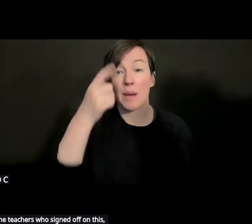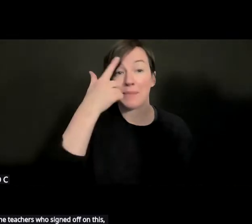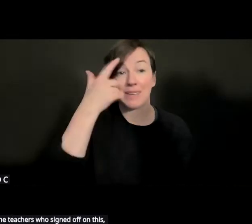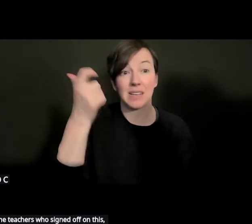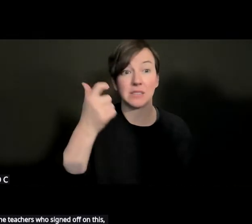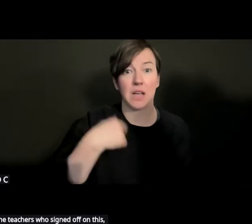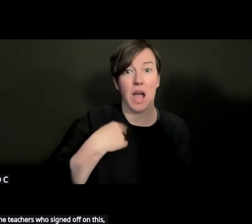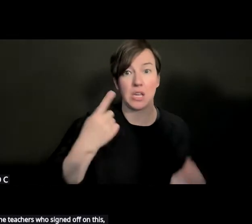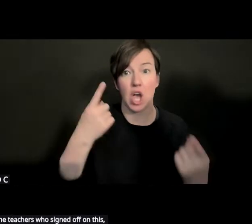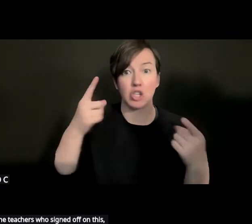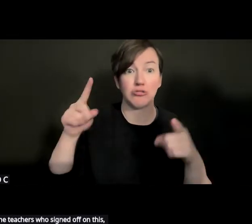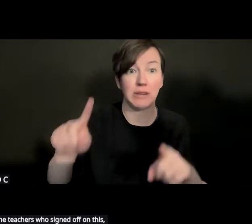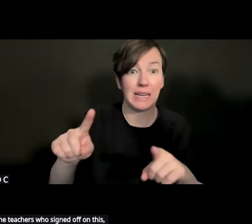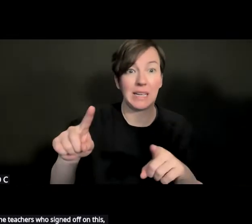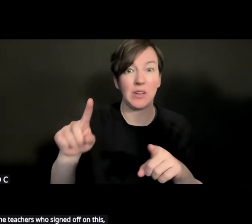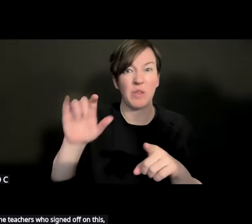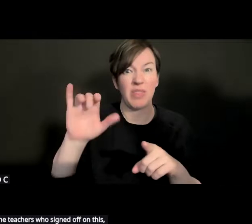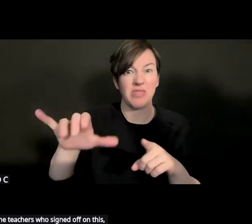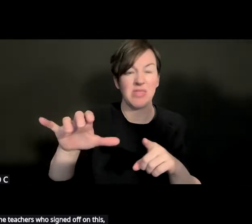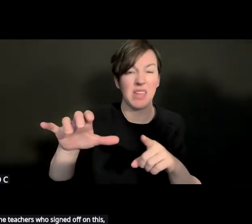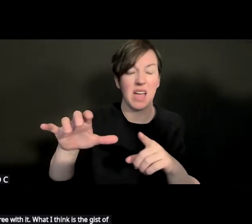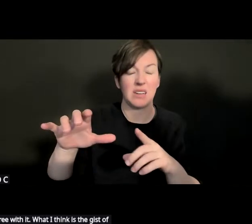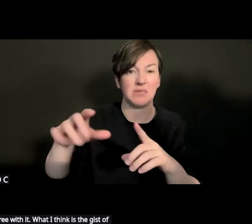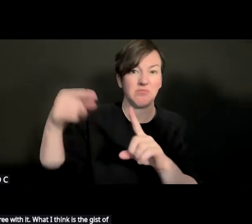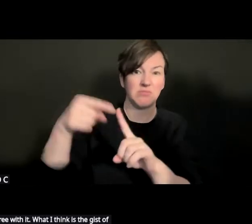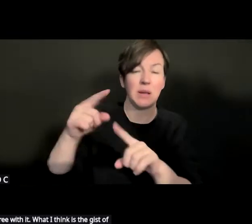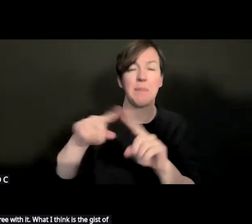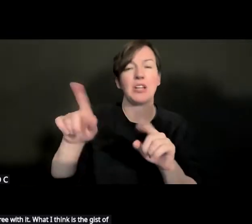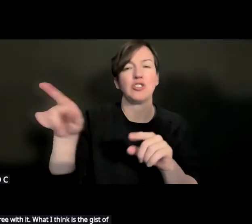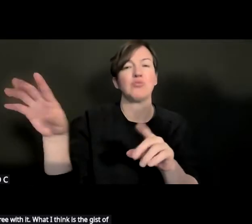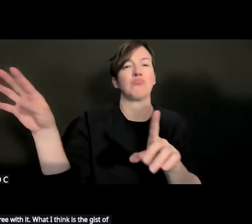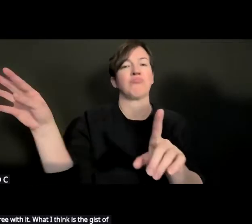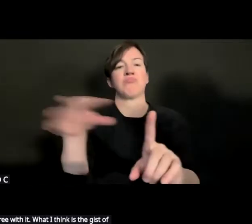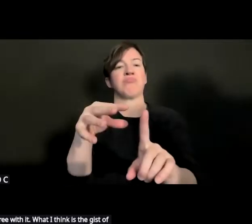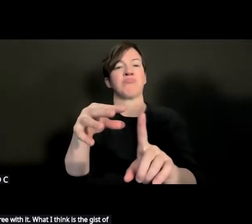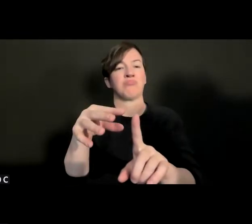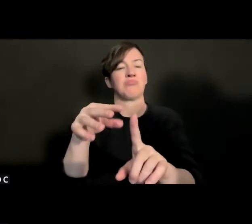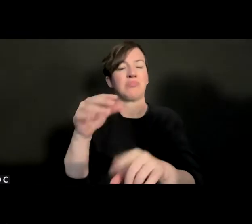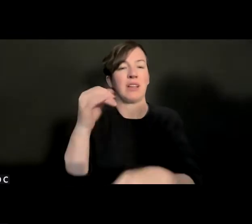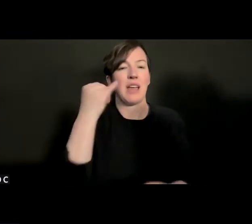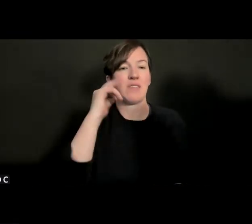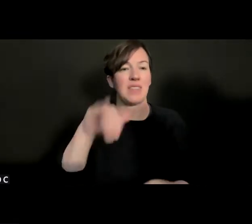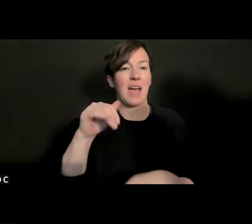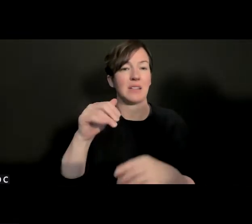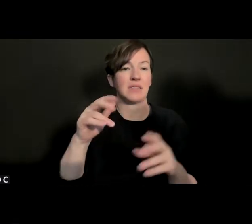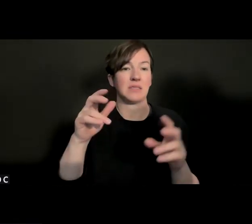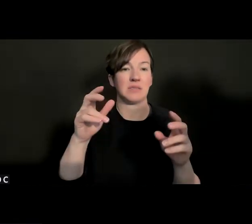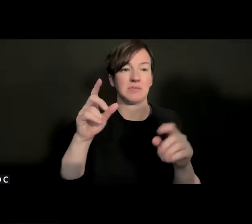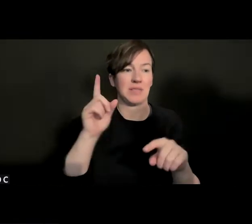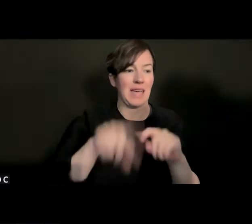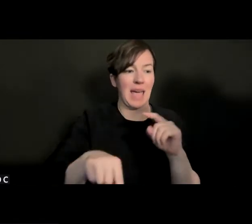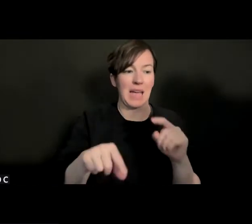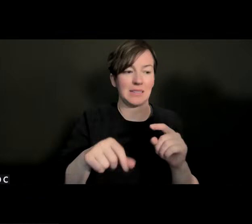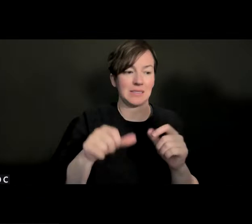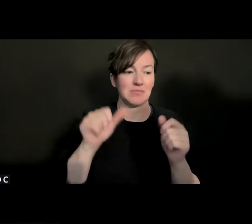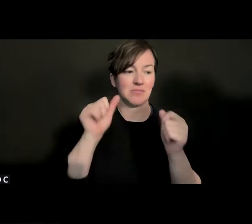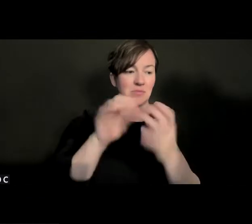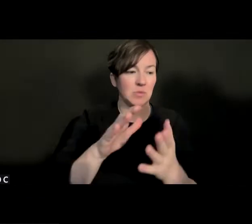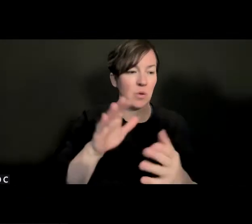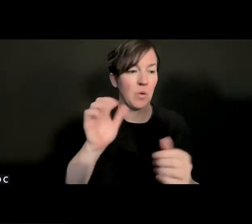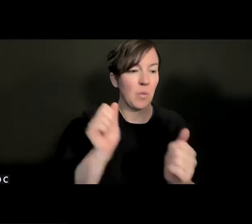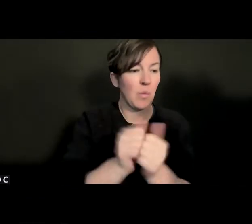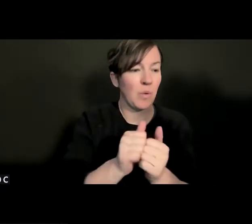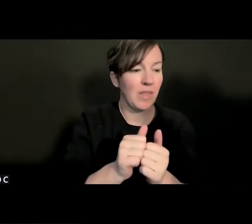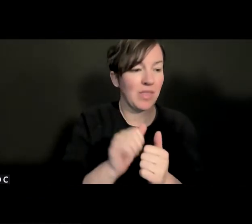I think is the gist of it, but rather because you've shown a light. If ethnic studies can't stand up to scrutiny, if it's a fragile house